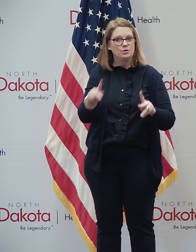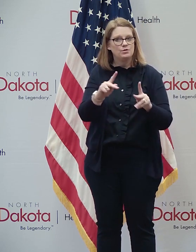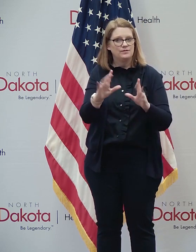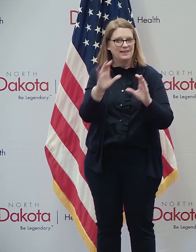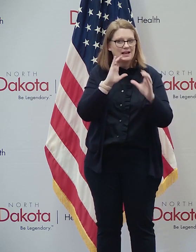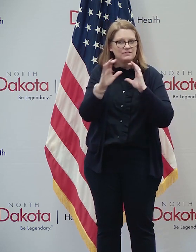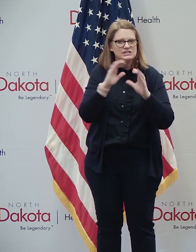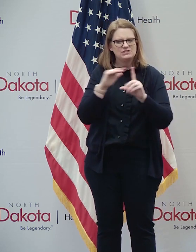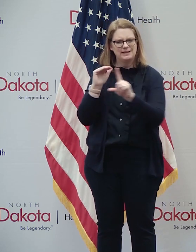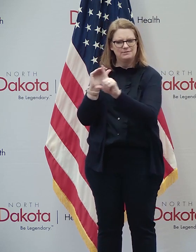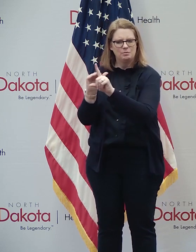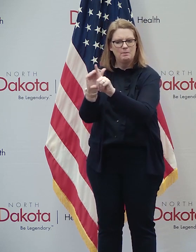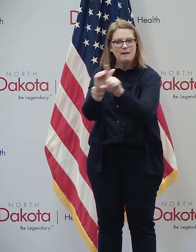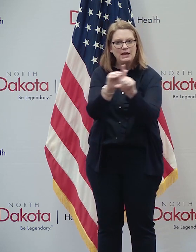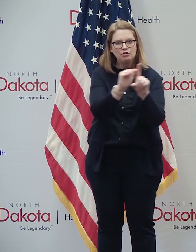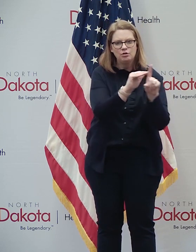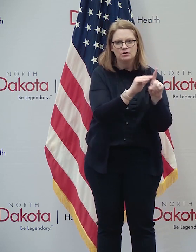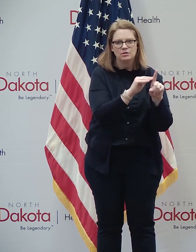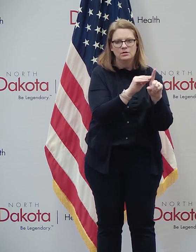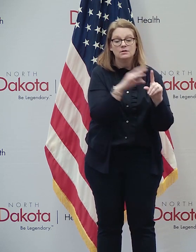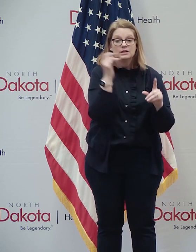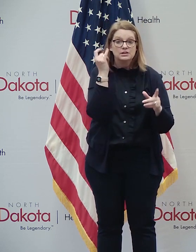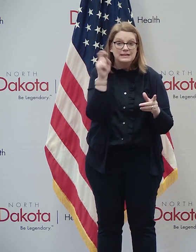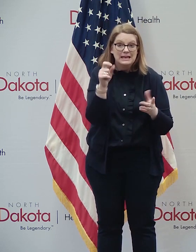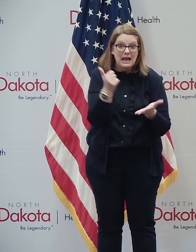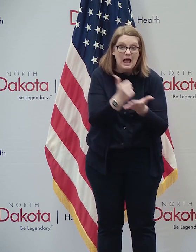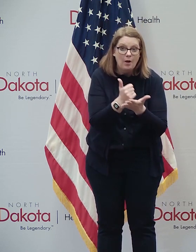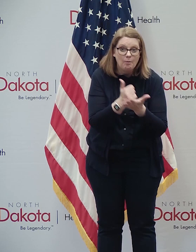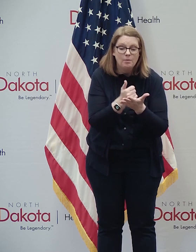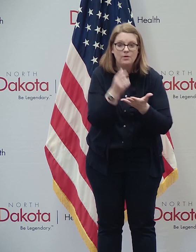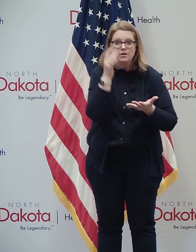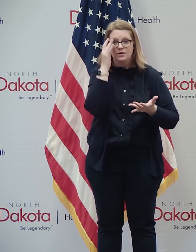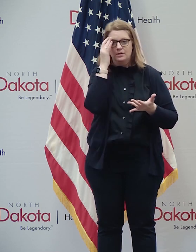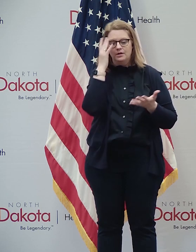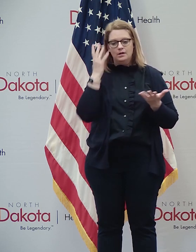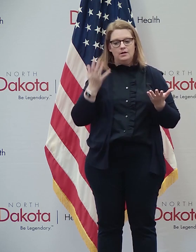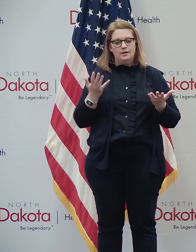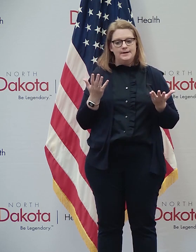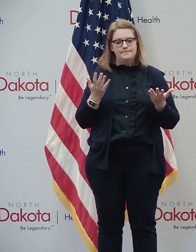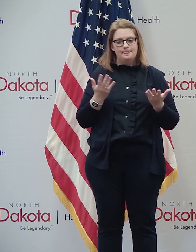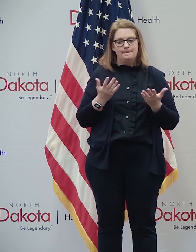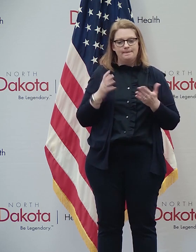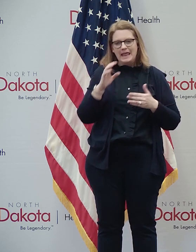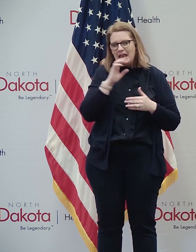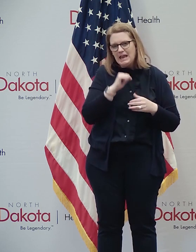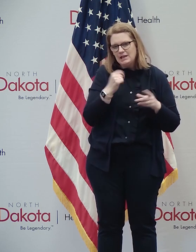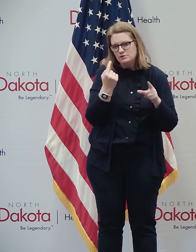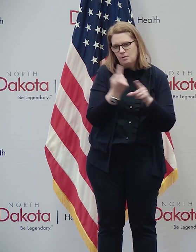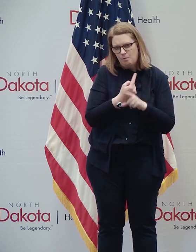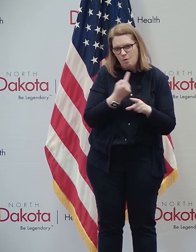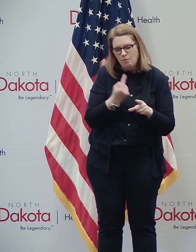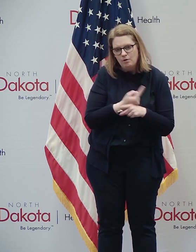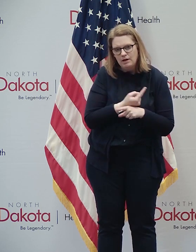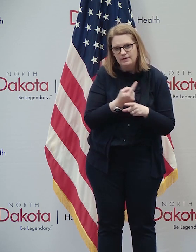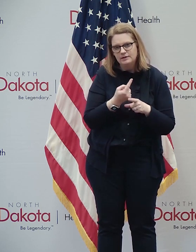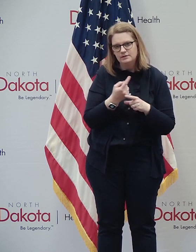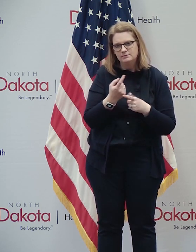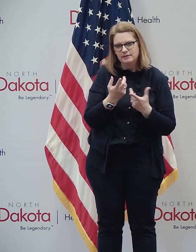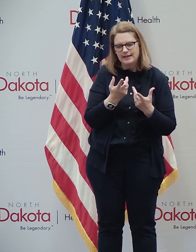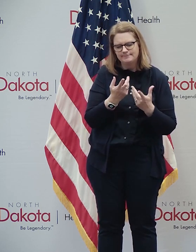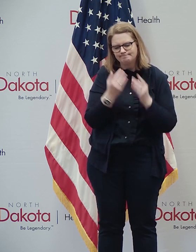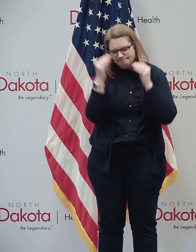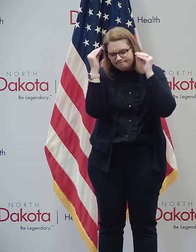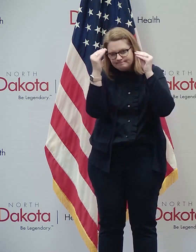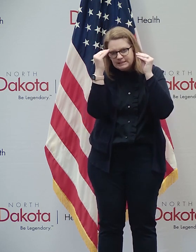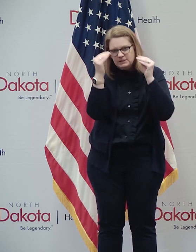is a reminder that if you need help in getting age-appropriate coaching on